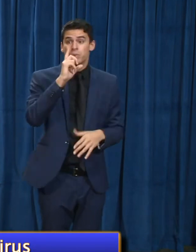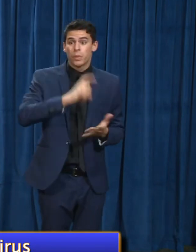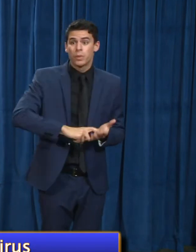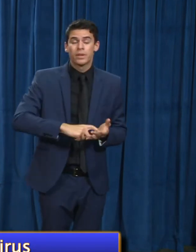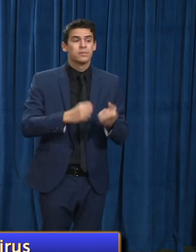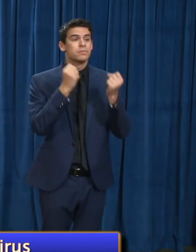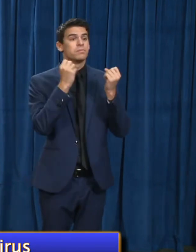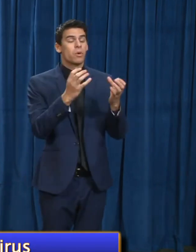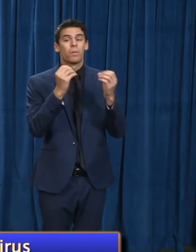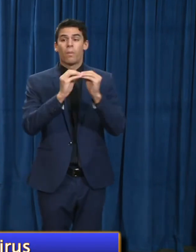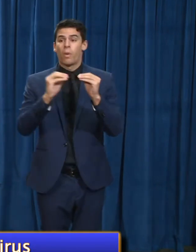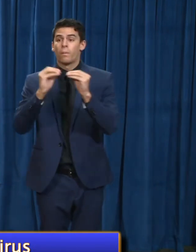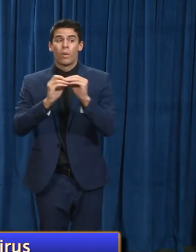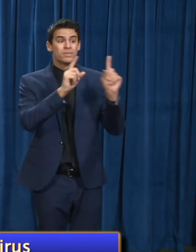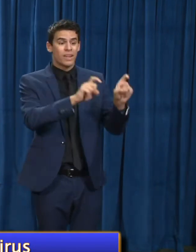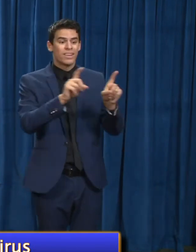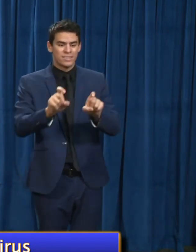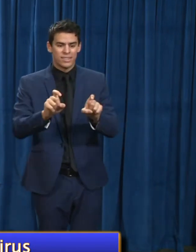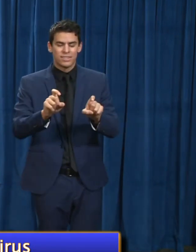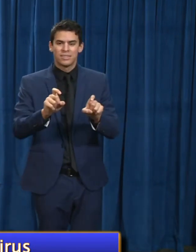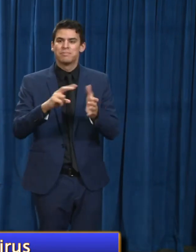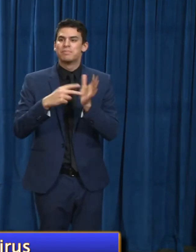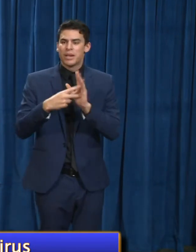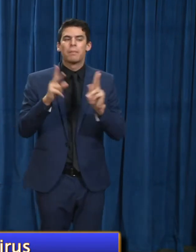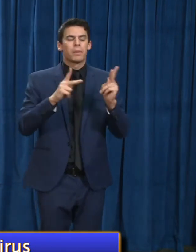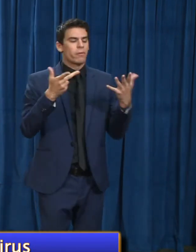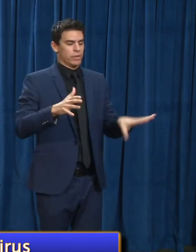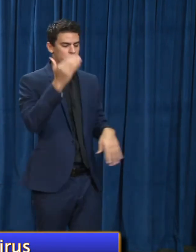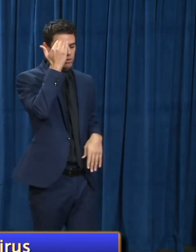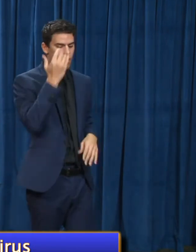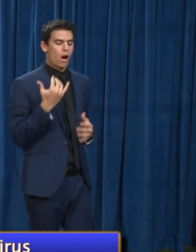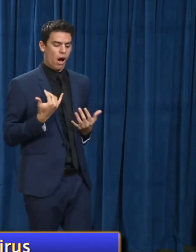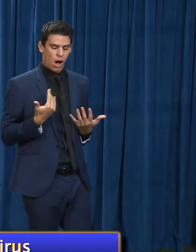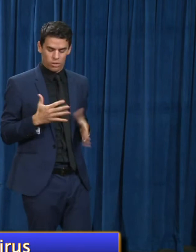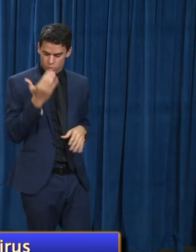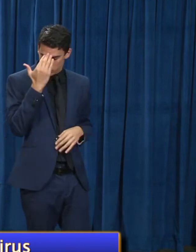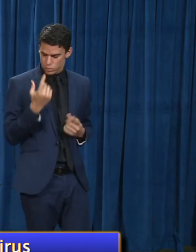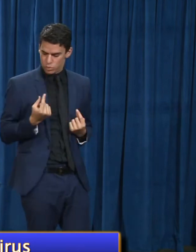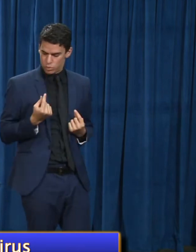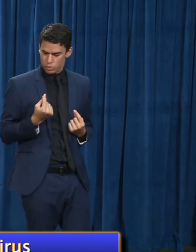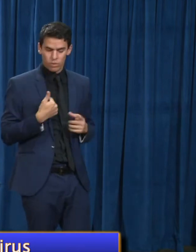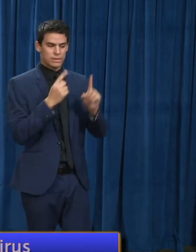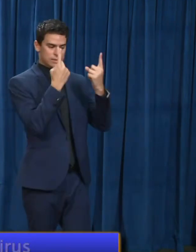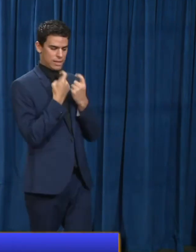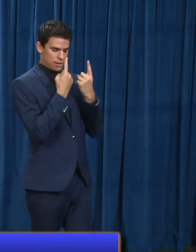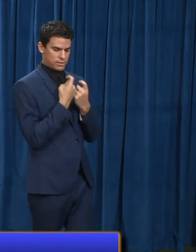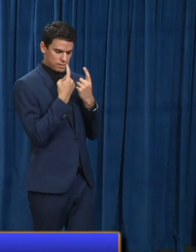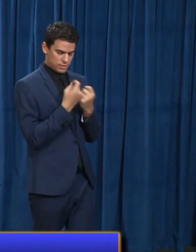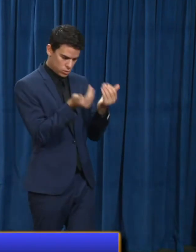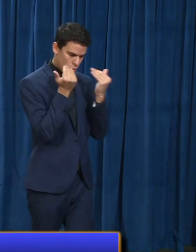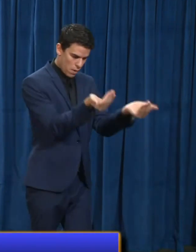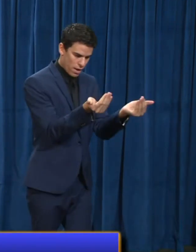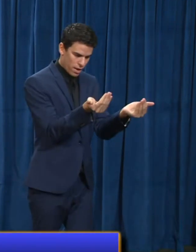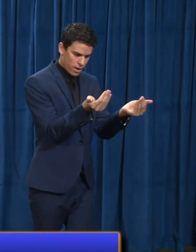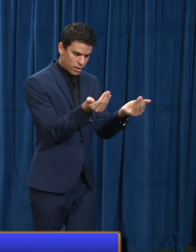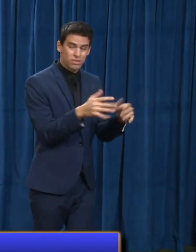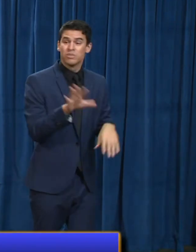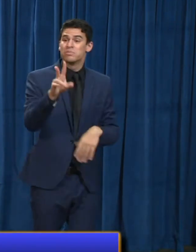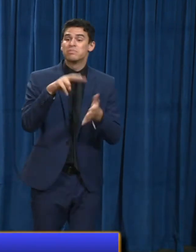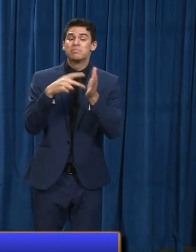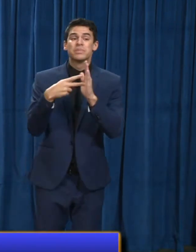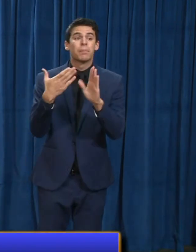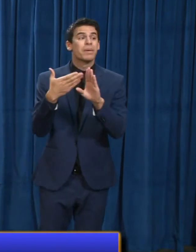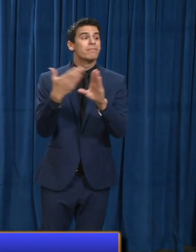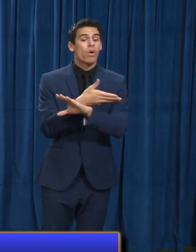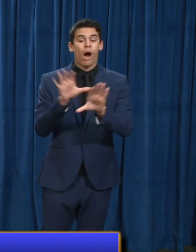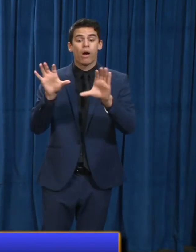people are learning what to do. And it's before you travel, before you congregate, get tested. Be